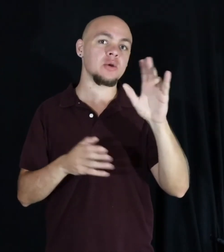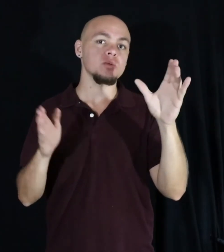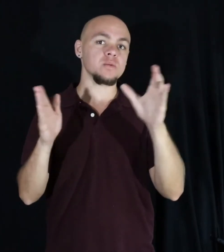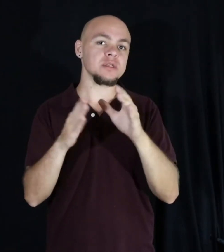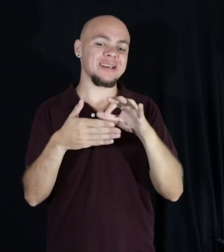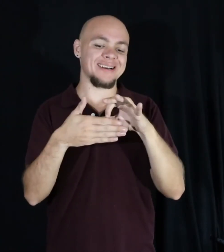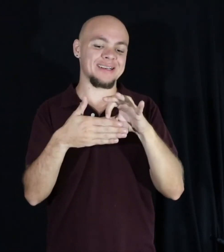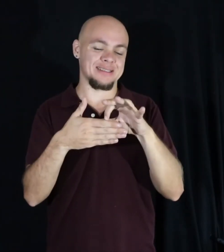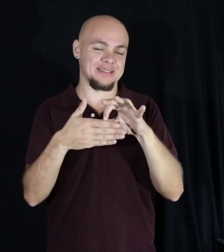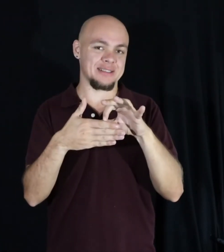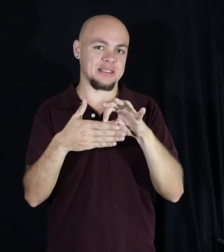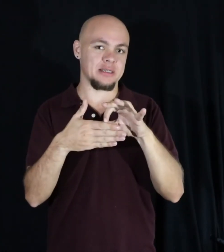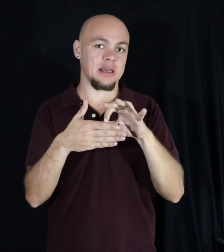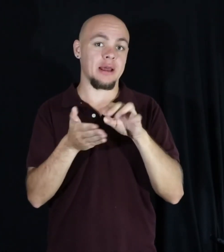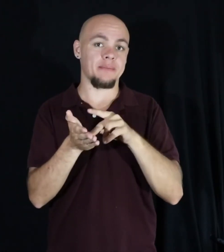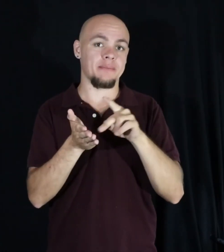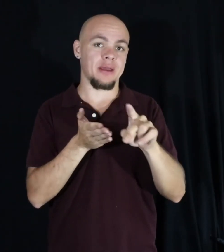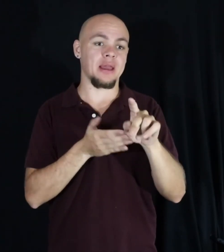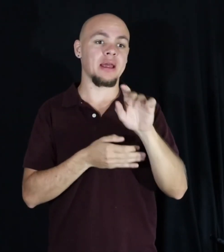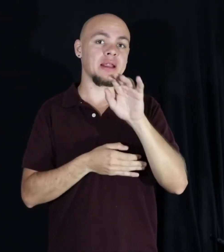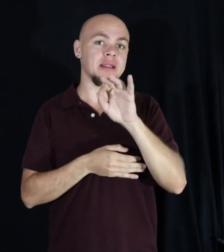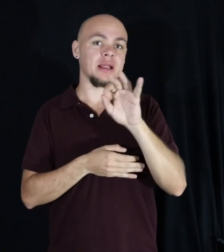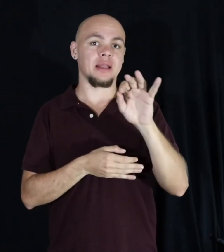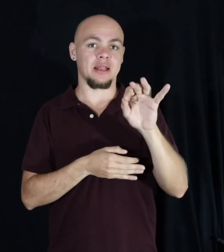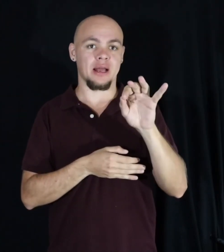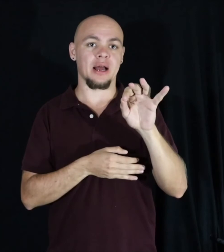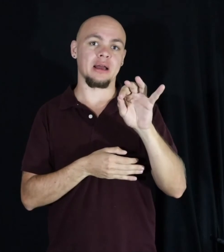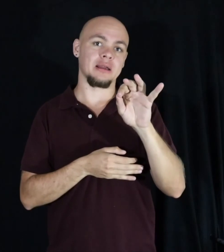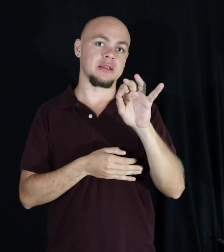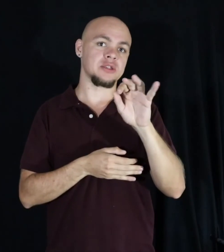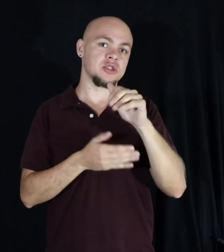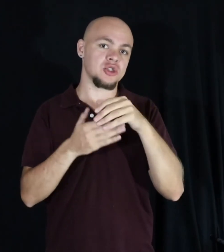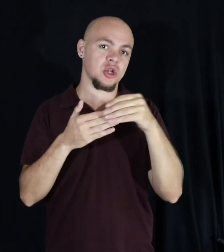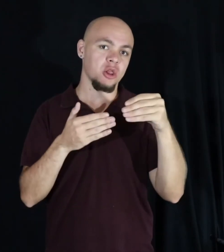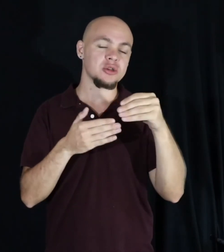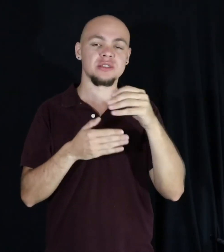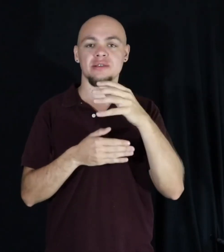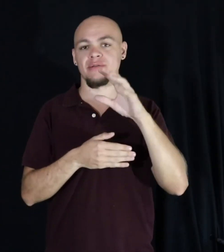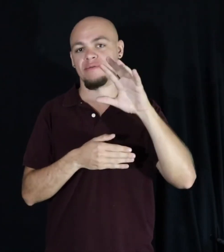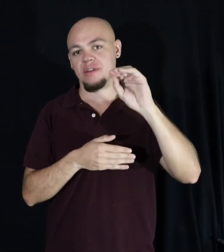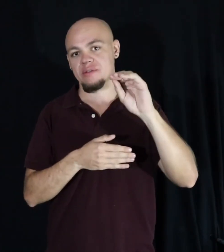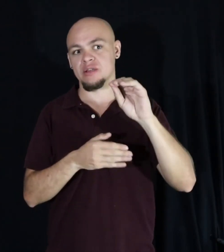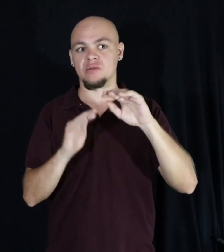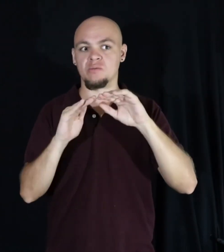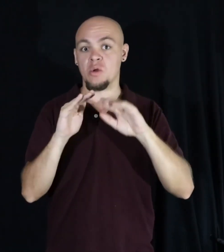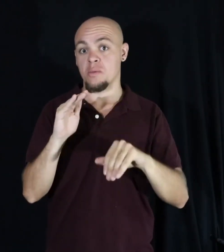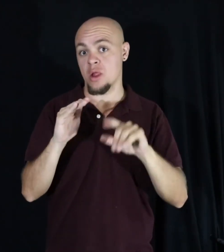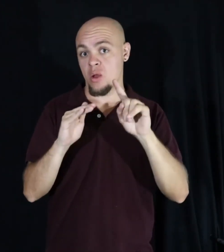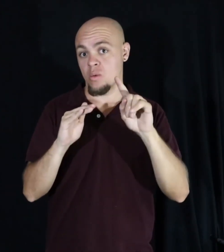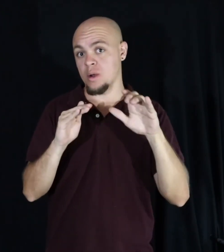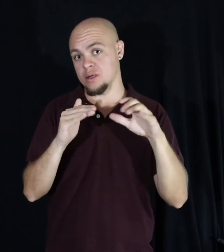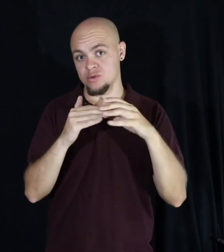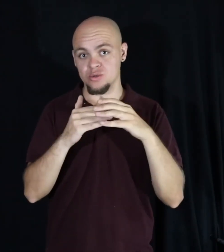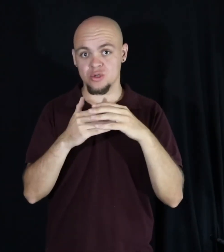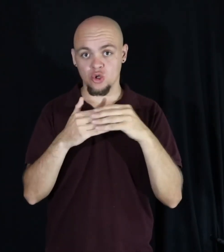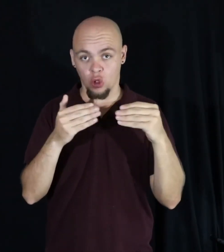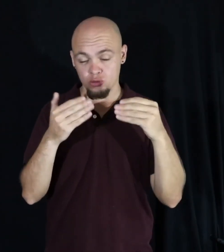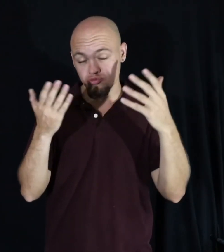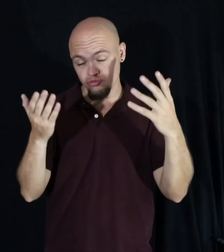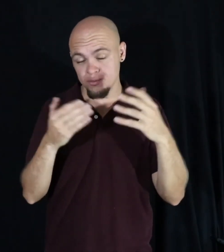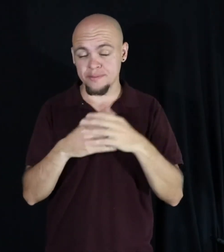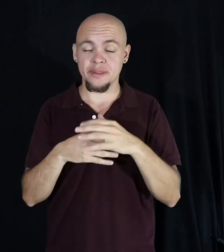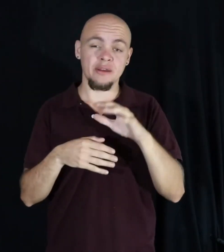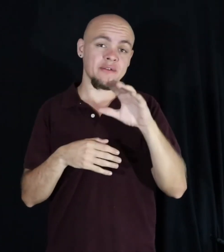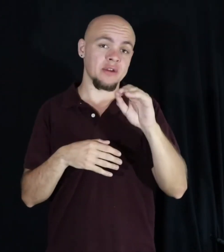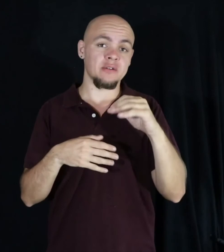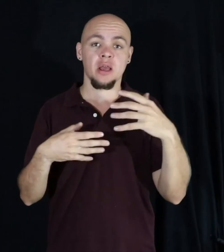I would only pay $99.50, so stay even below $100 for it. So I had 50 overall summaries done. This time I